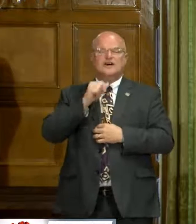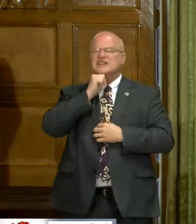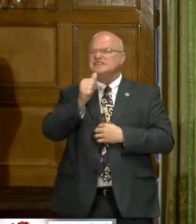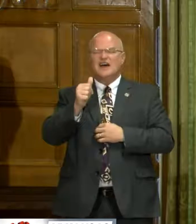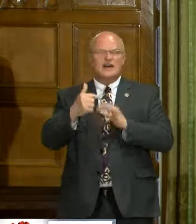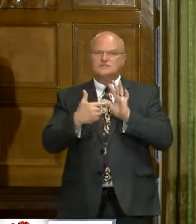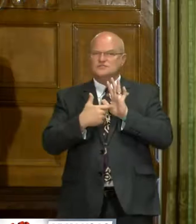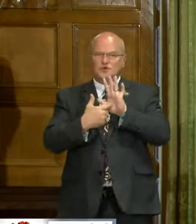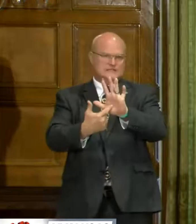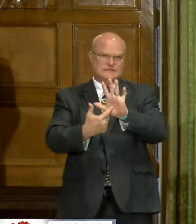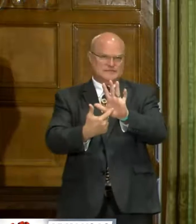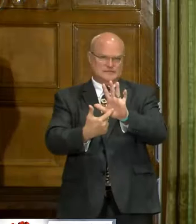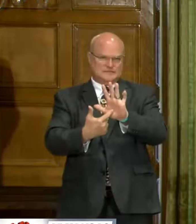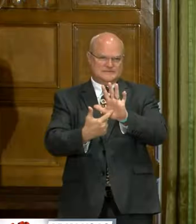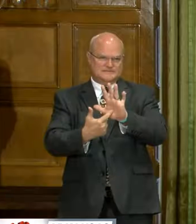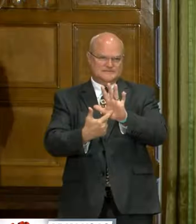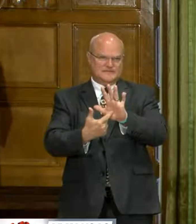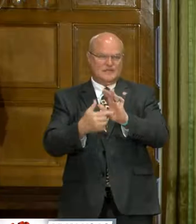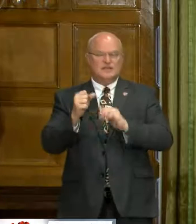not symptomatic.